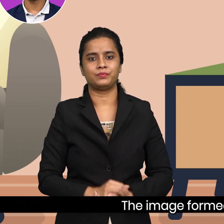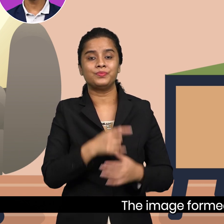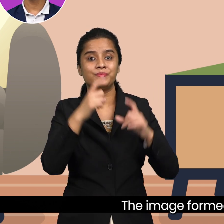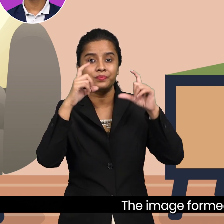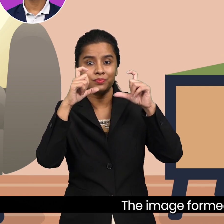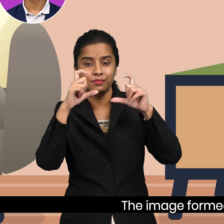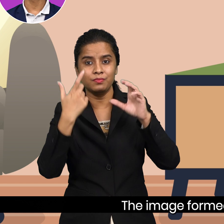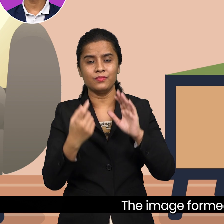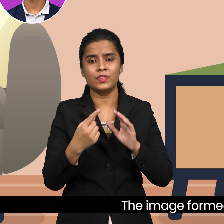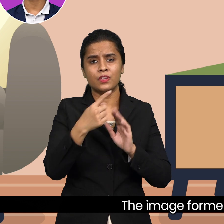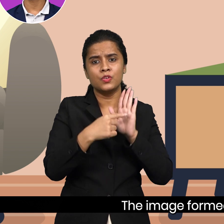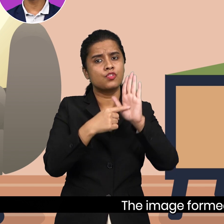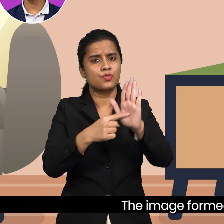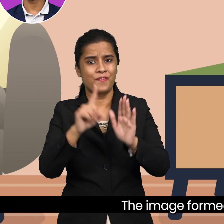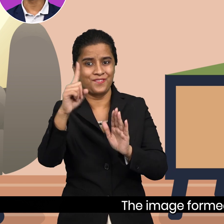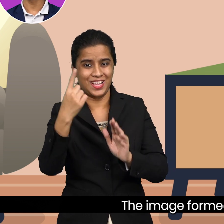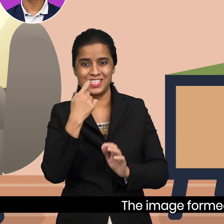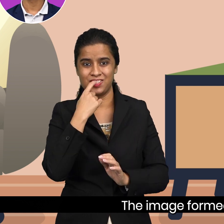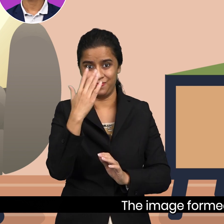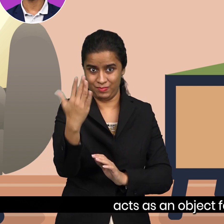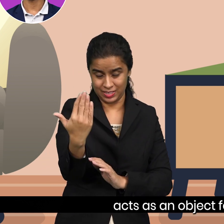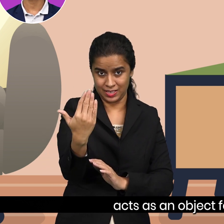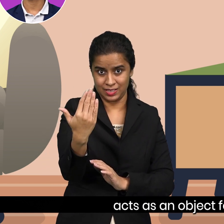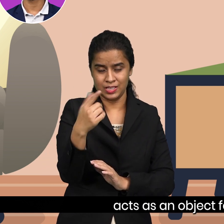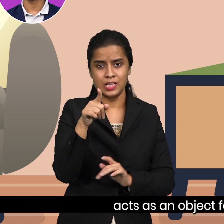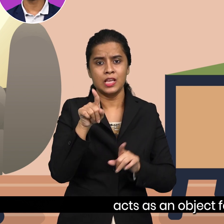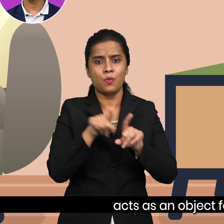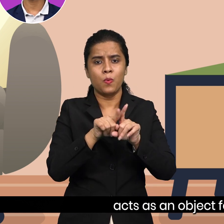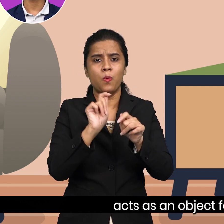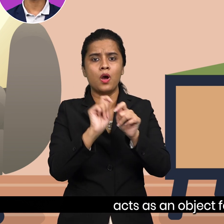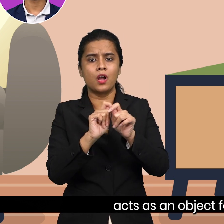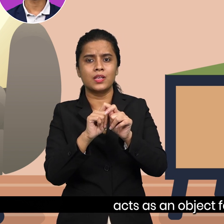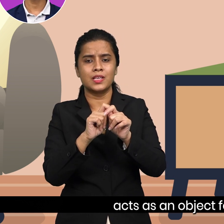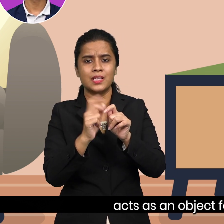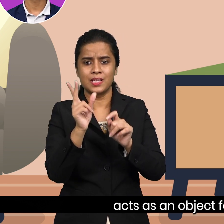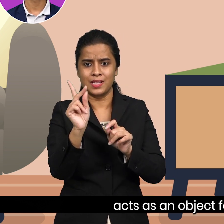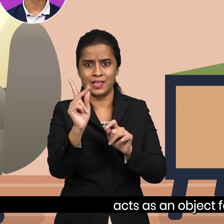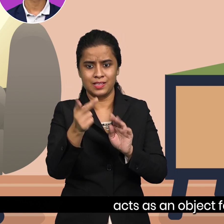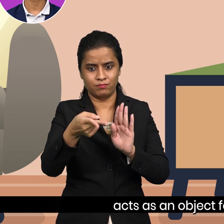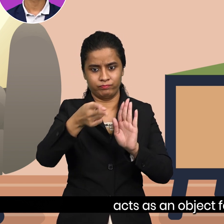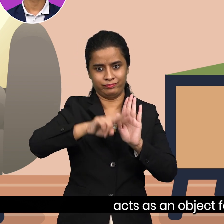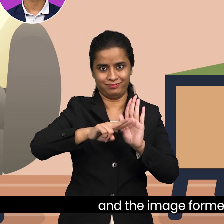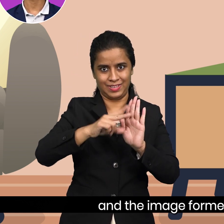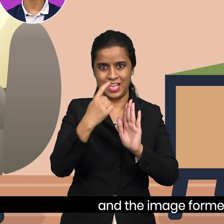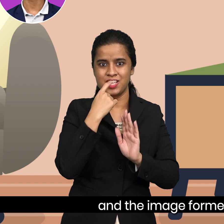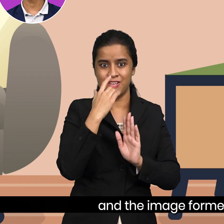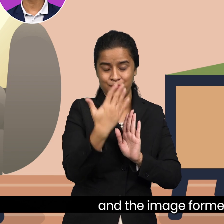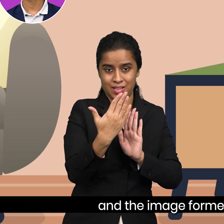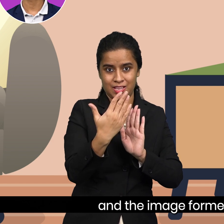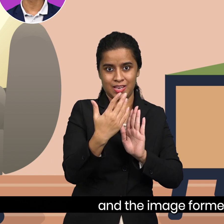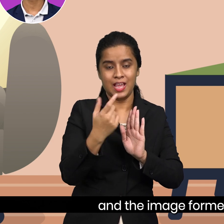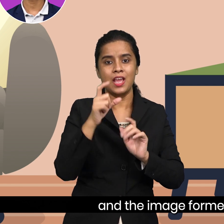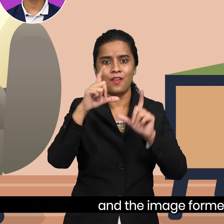The image formed by the first mirror acts as an object for the second mirror, and the